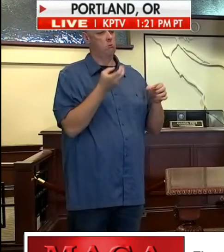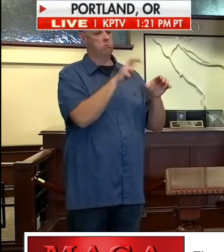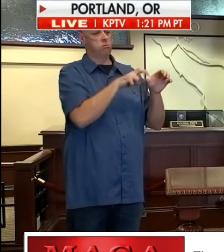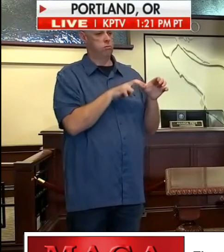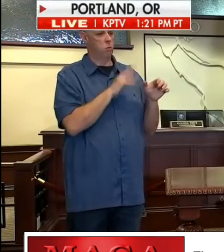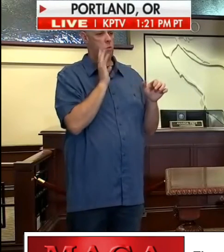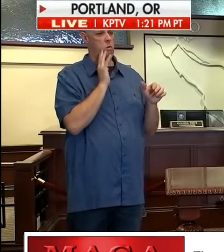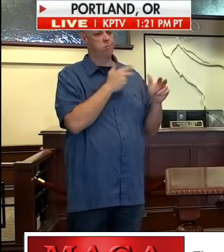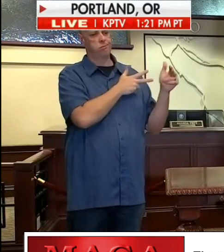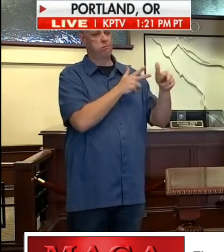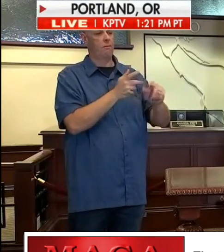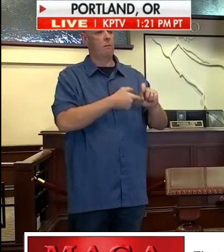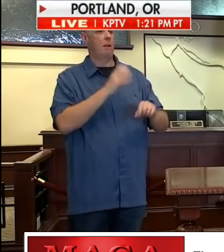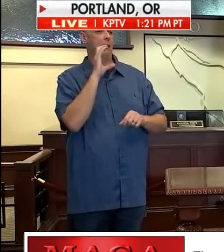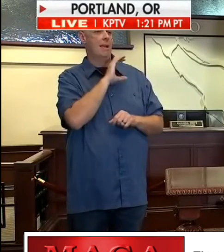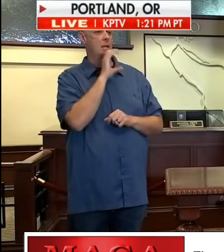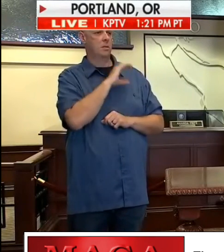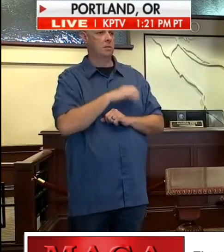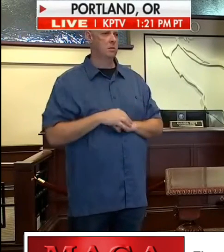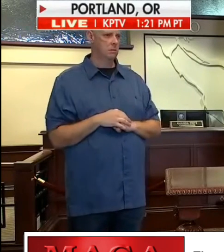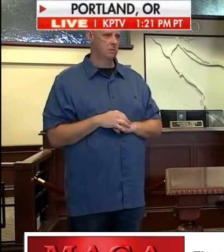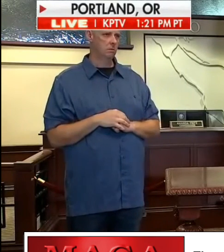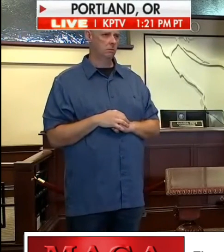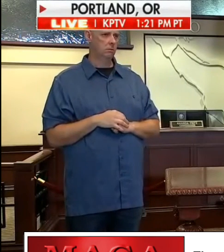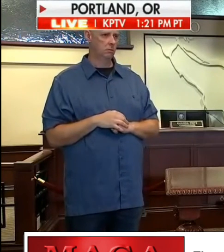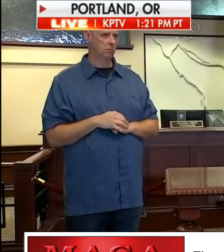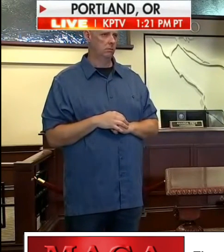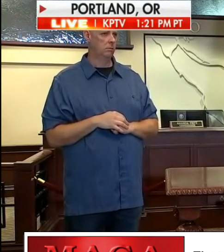would be coming up from Clackamas.